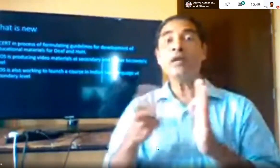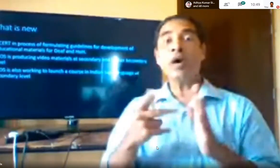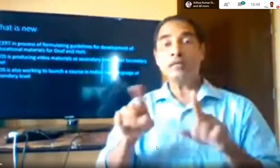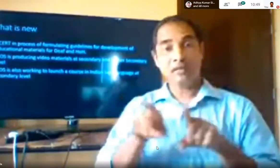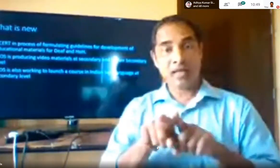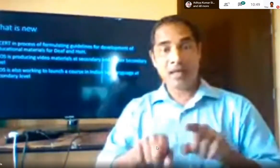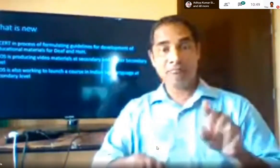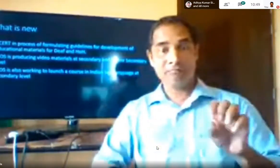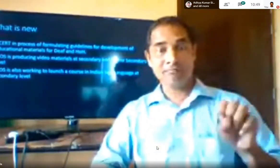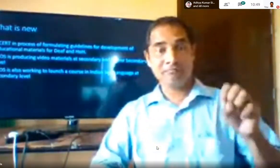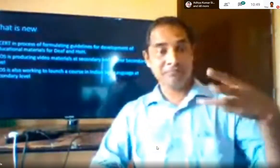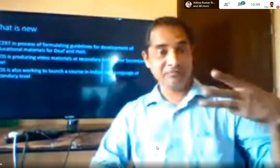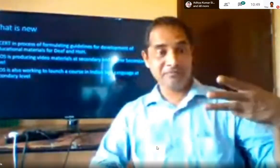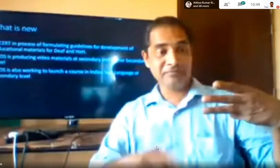that.